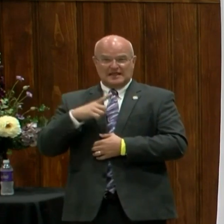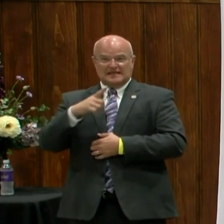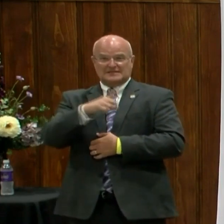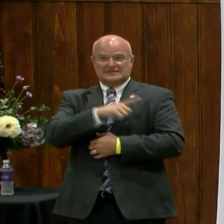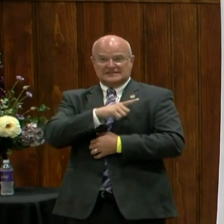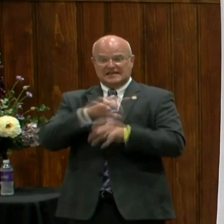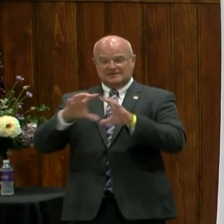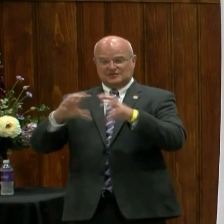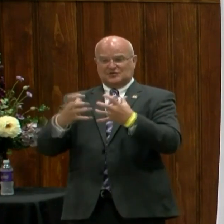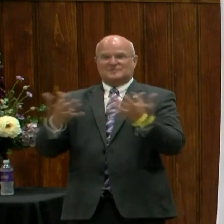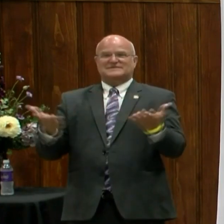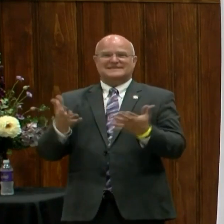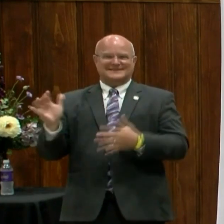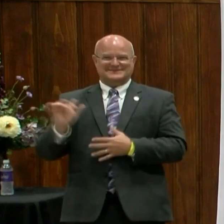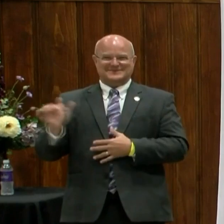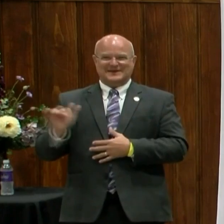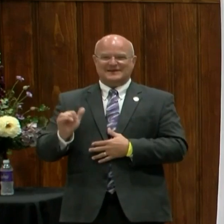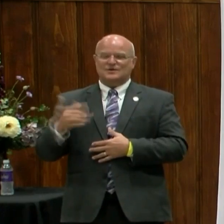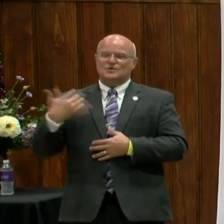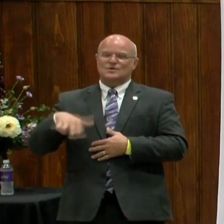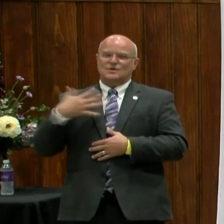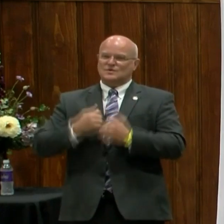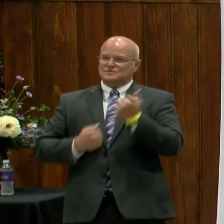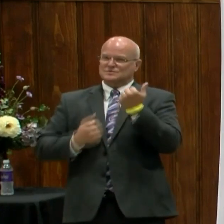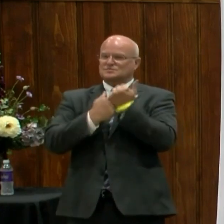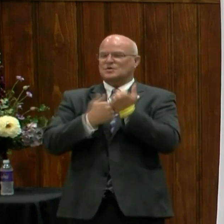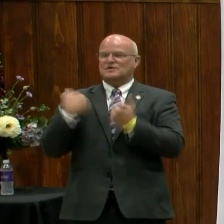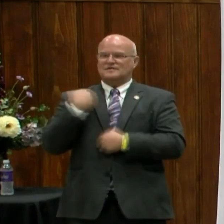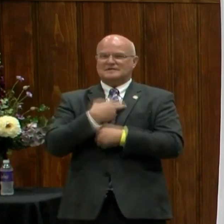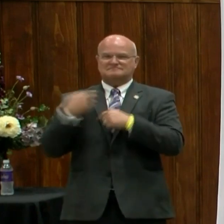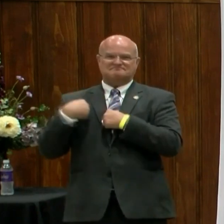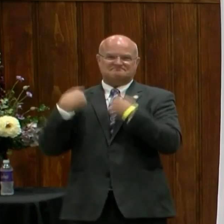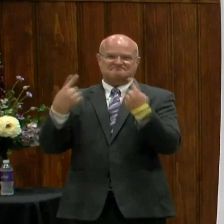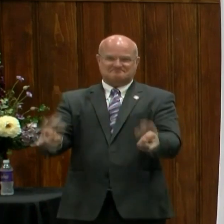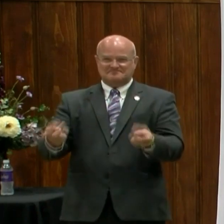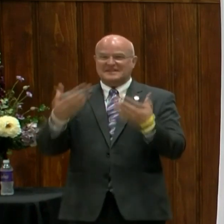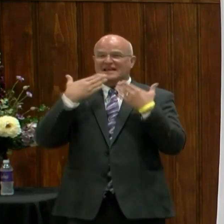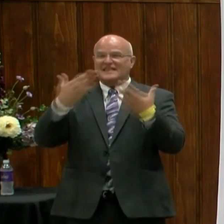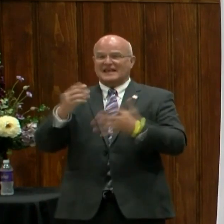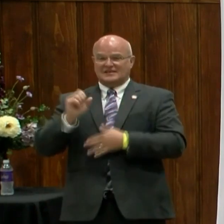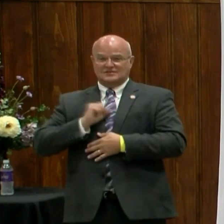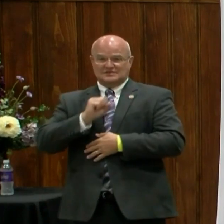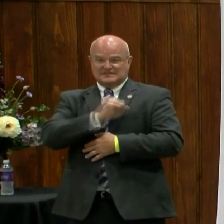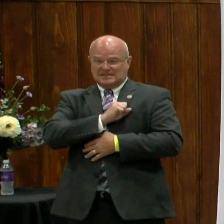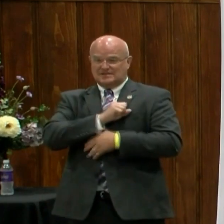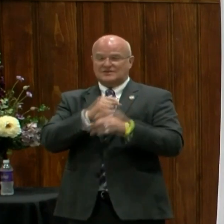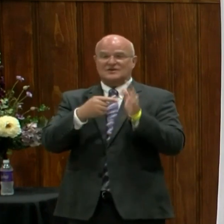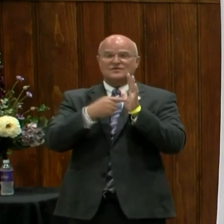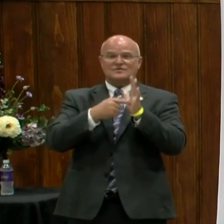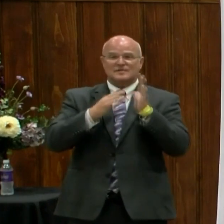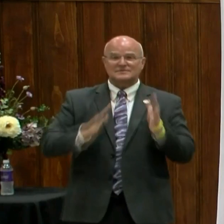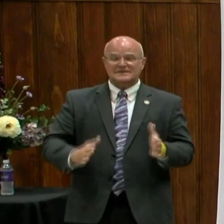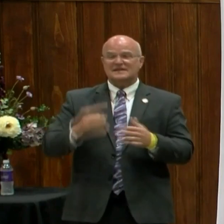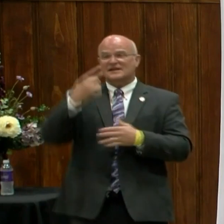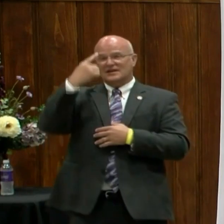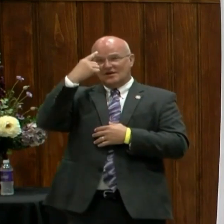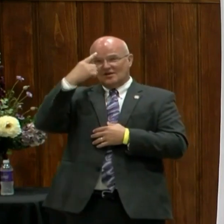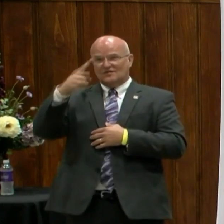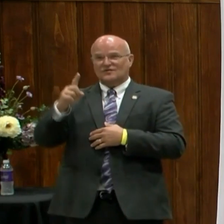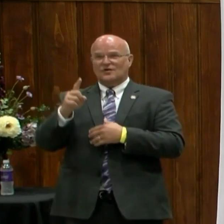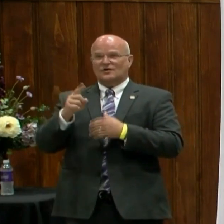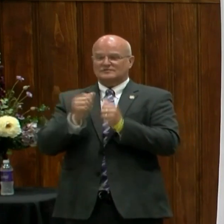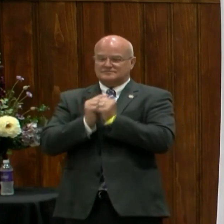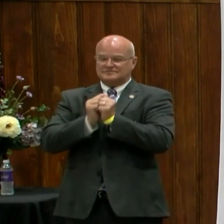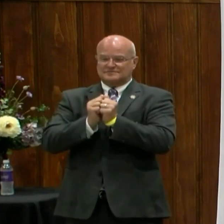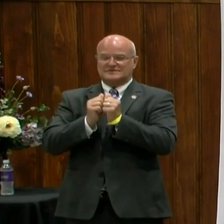legislative delegation that's here as well that's been very supportive. And thank you, Senator and representatives, for being